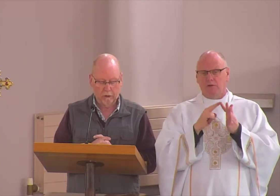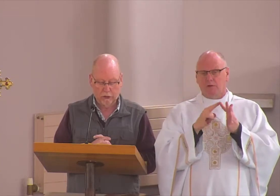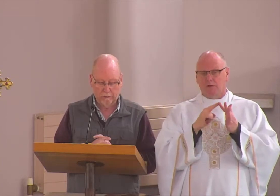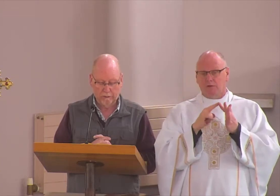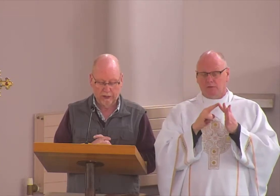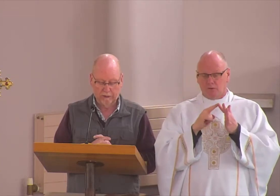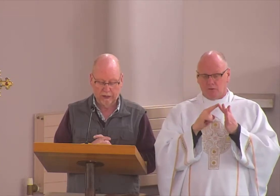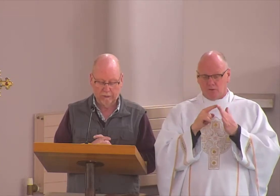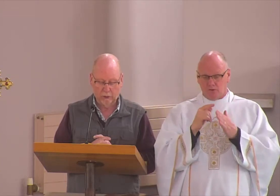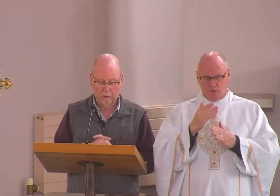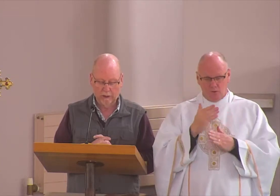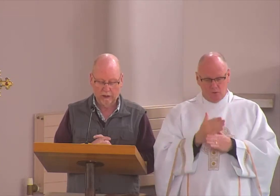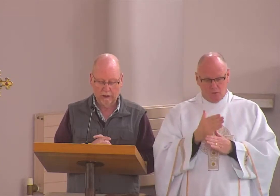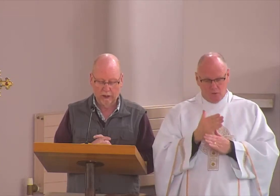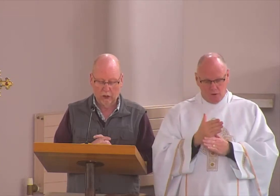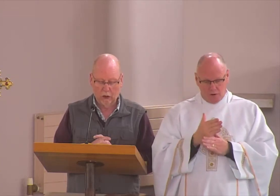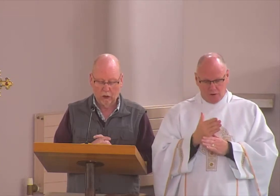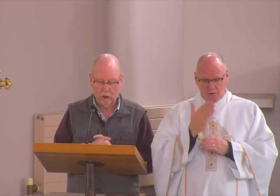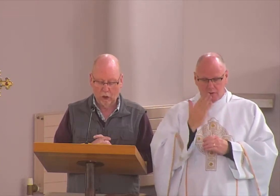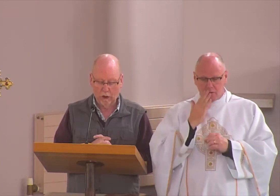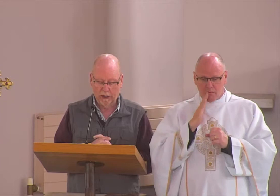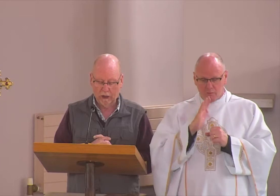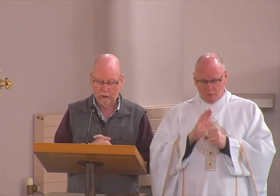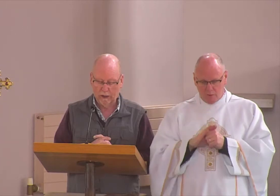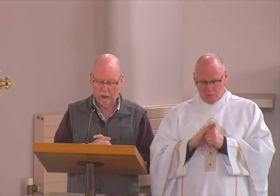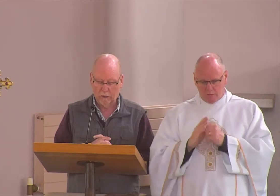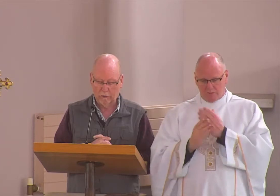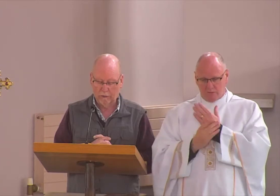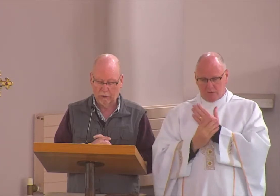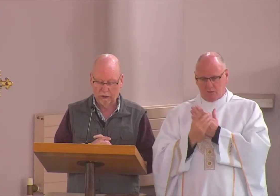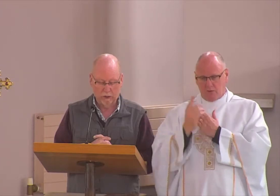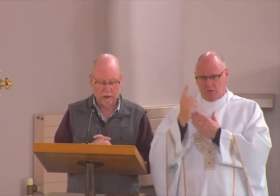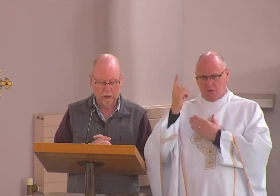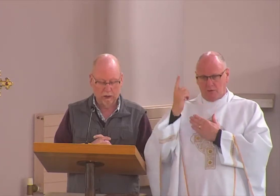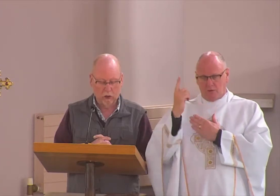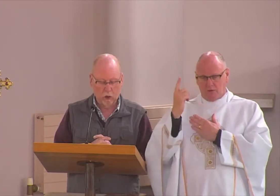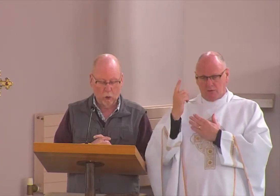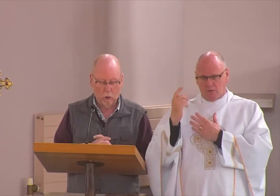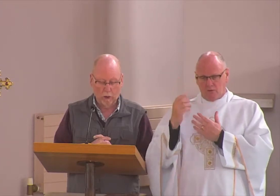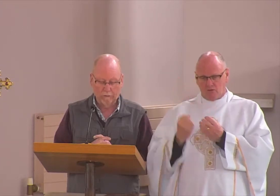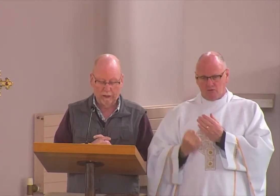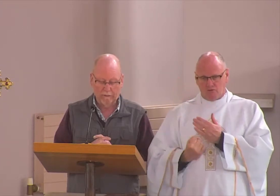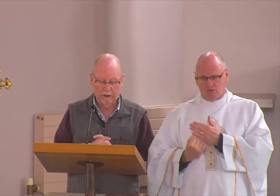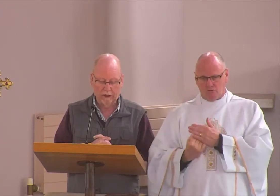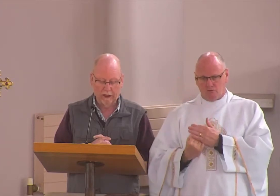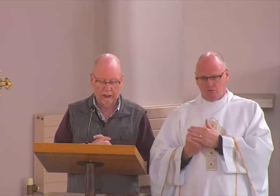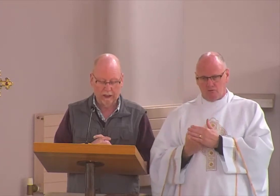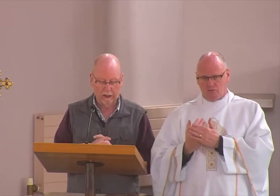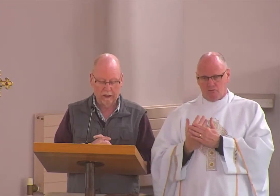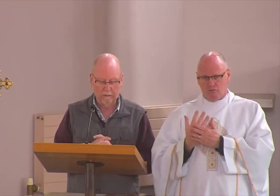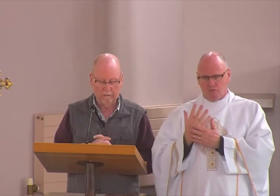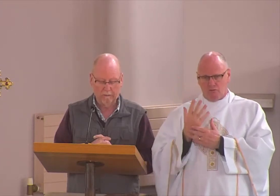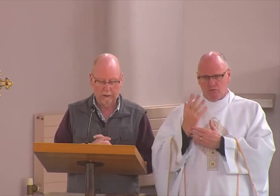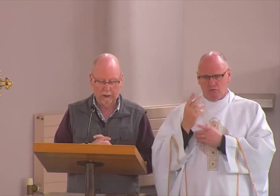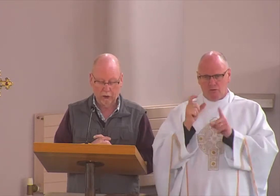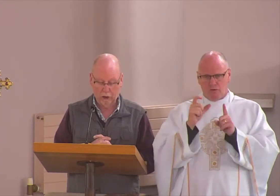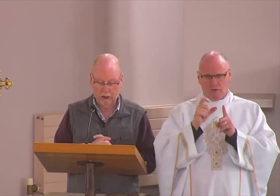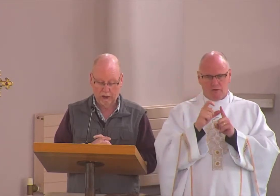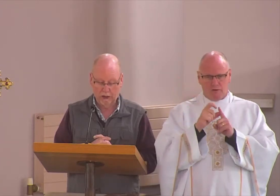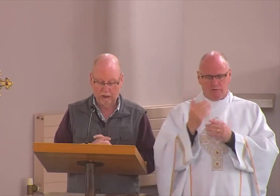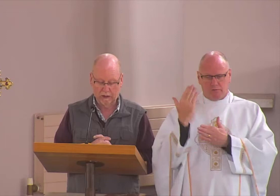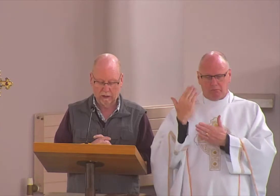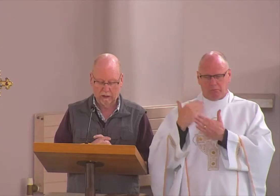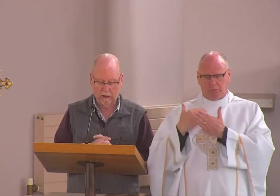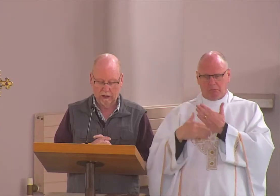To keep his promise, God has raised up for Israel one of David's descendants,